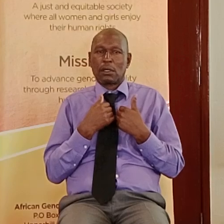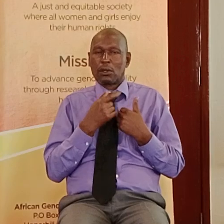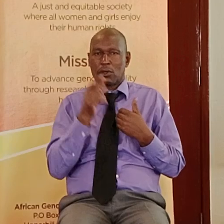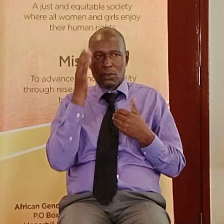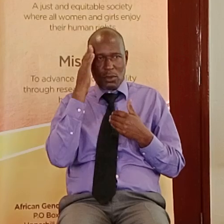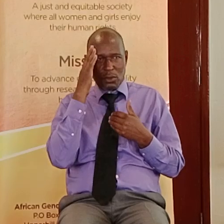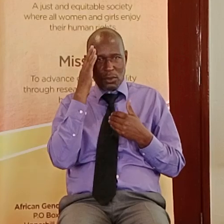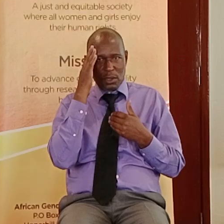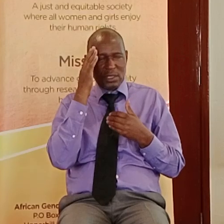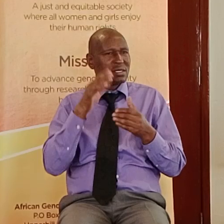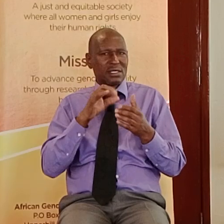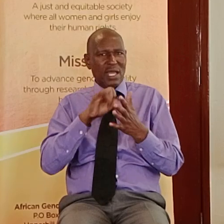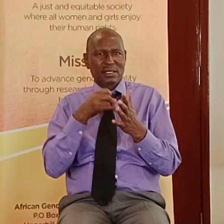quick